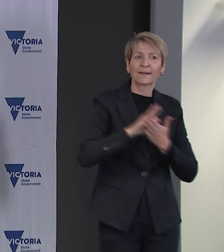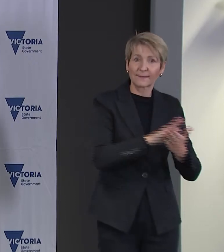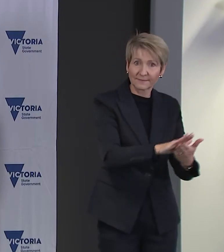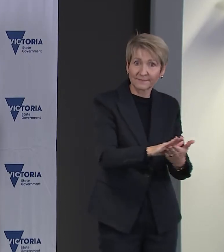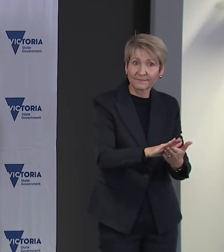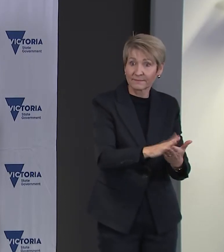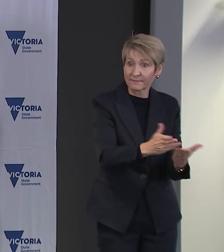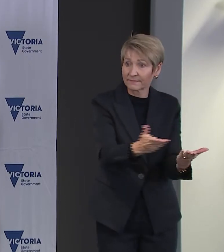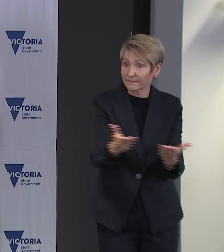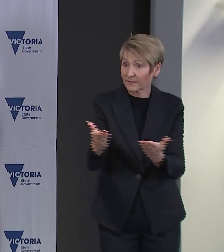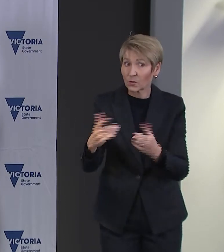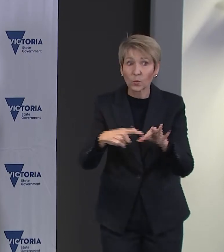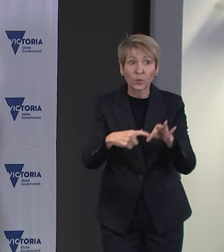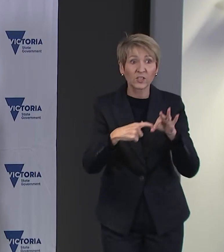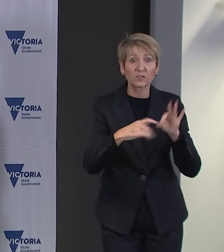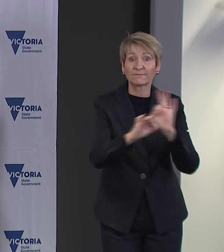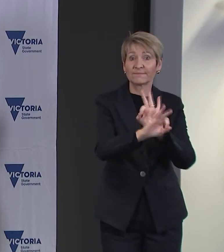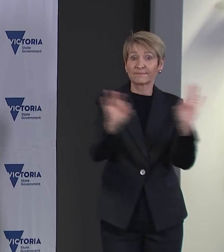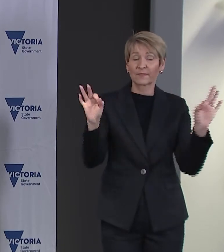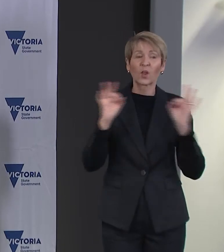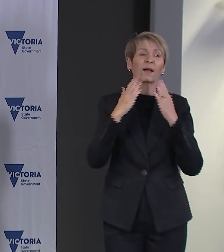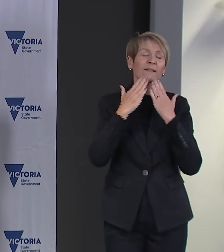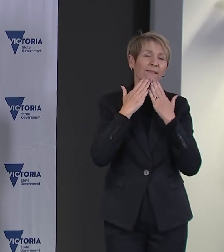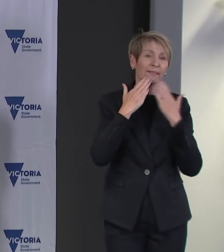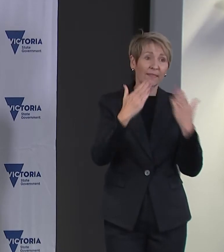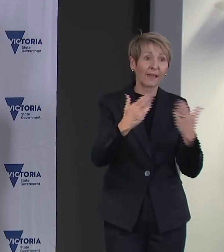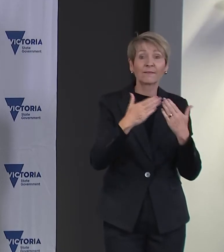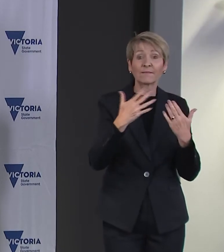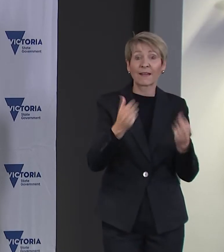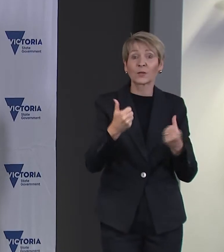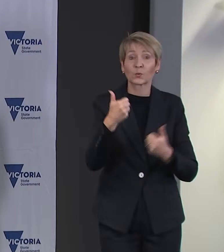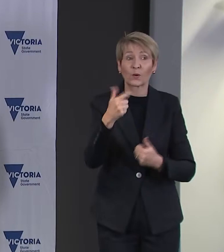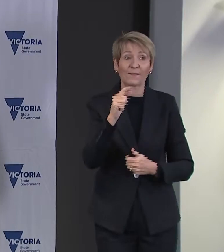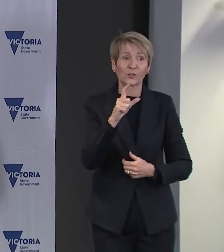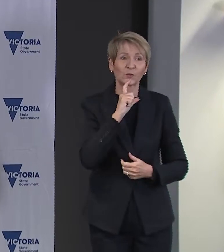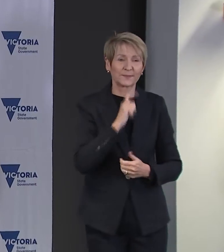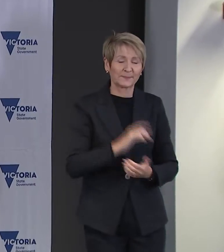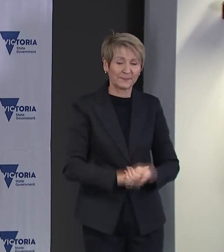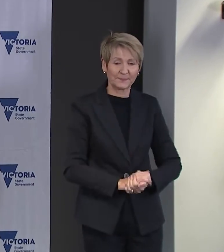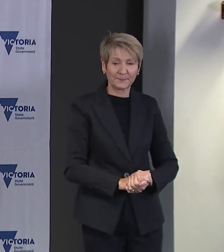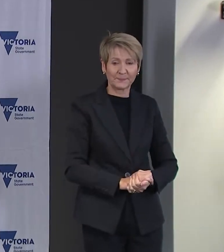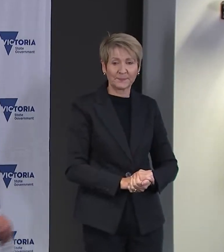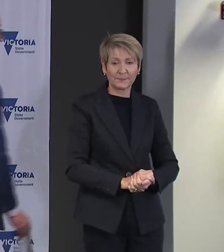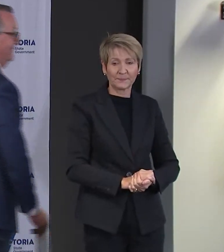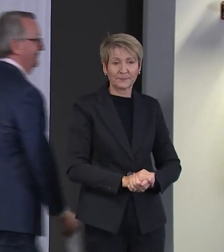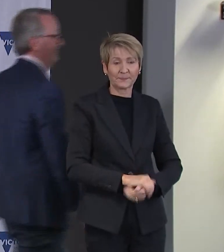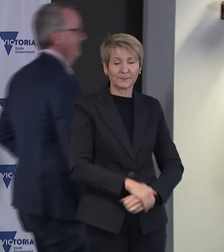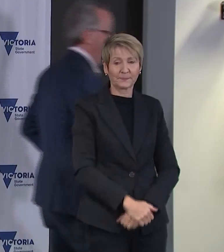Anything else? Thank you for your time and have a good afternoon. Thank you.